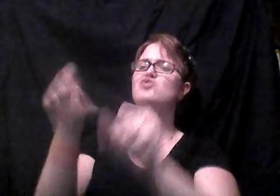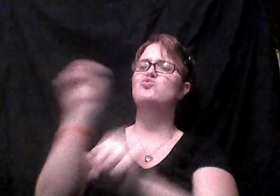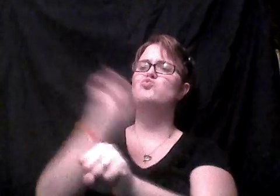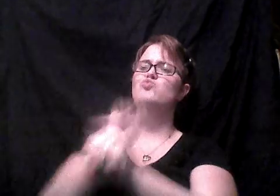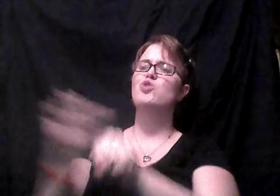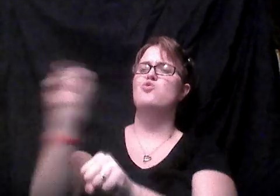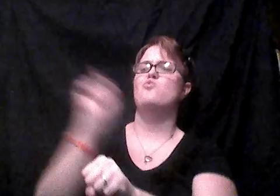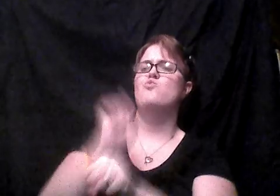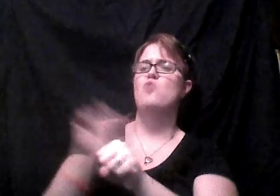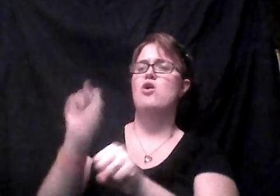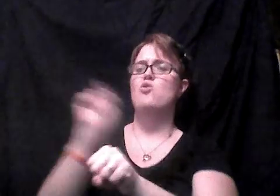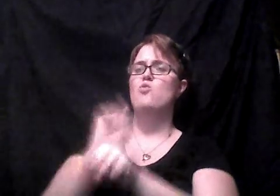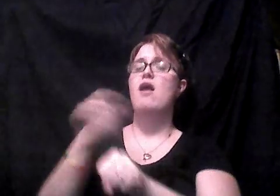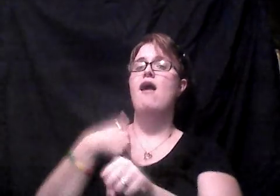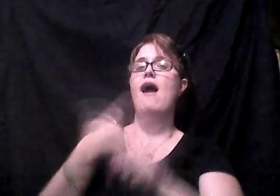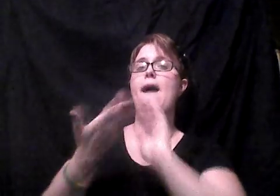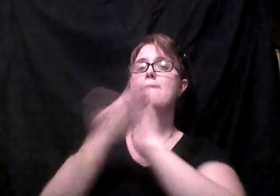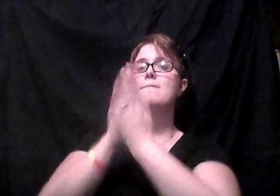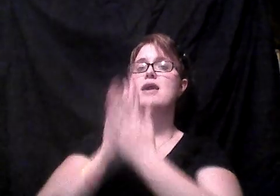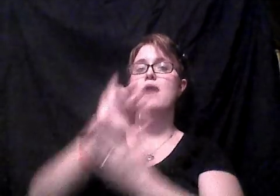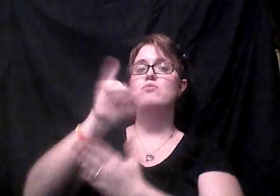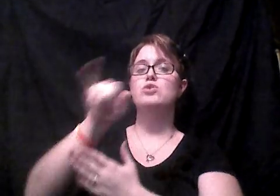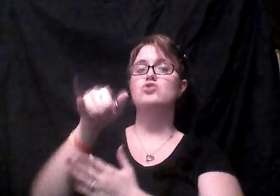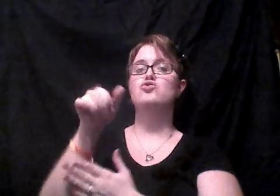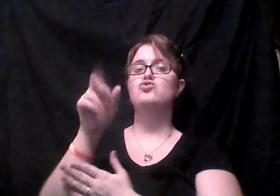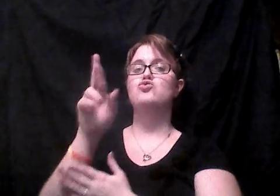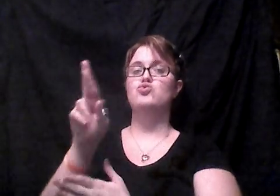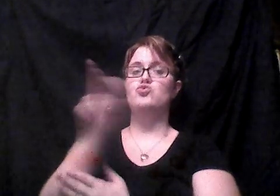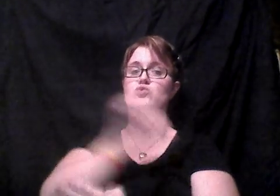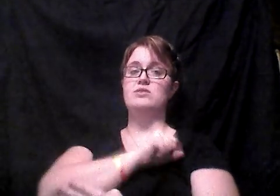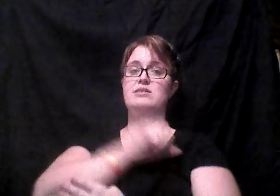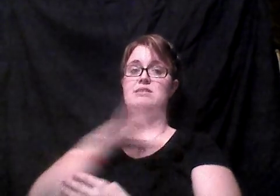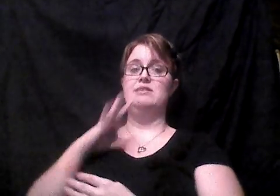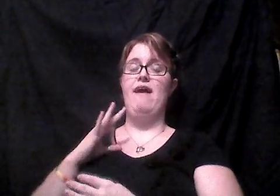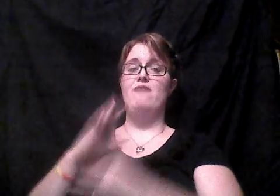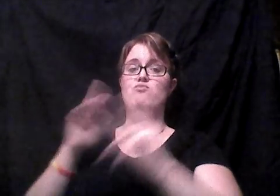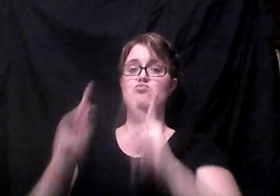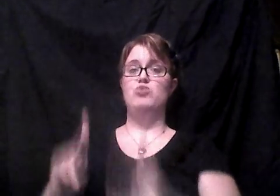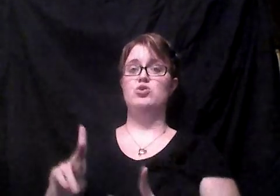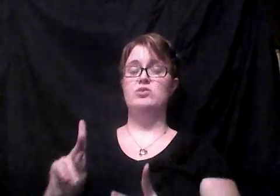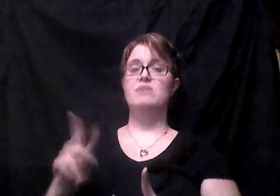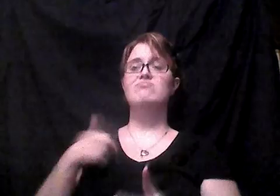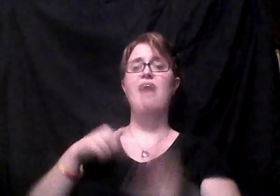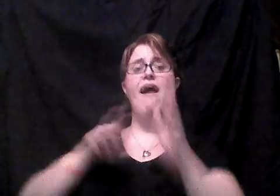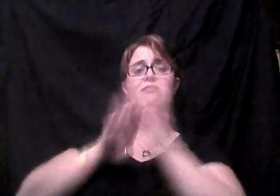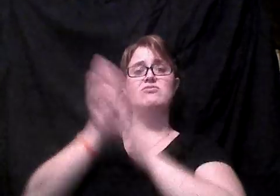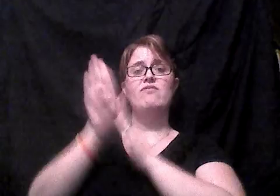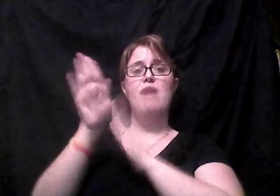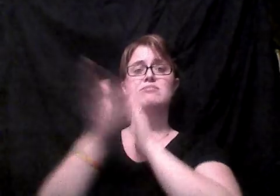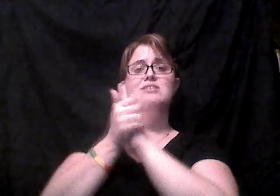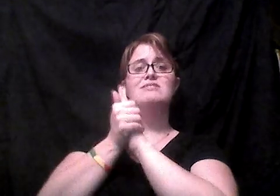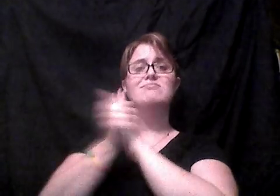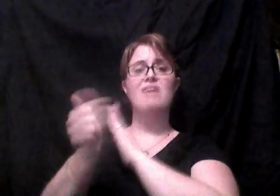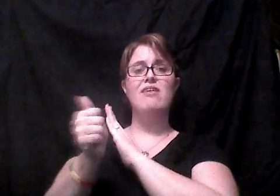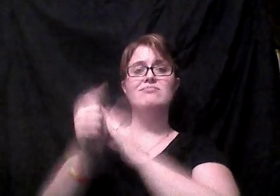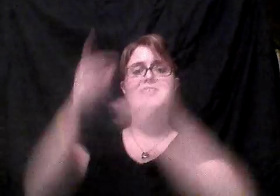specialized in doing certain kinds of research. That's me. And I developed a skill that was valuable to Disney, and I got a chance to